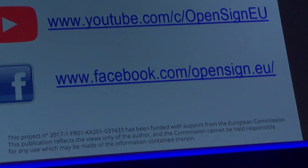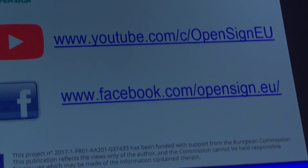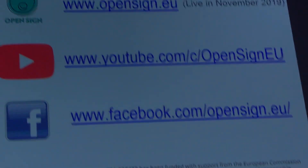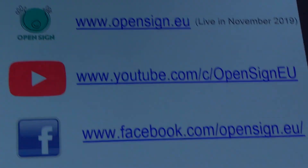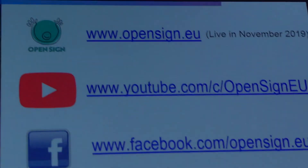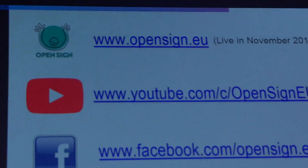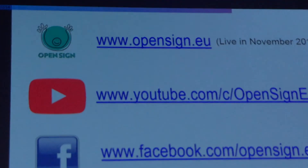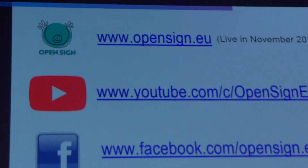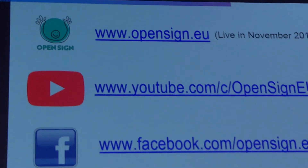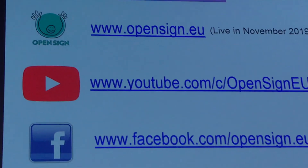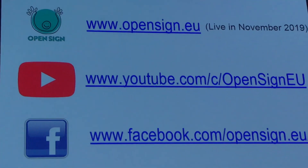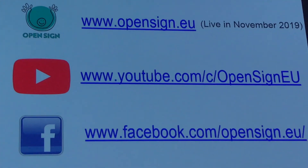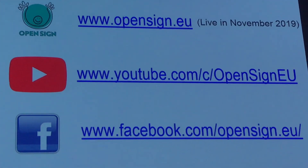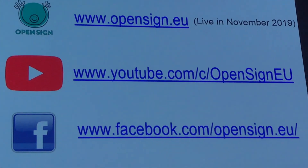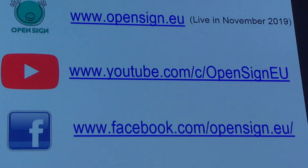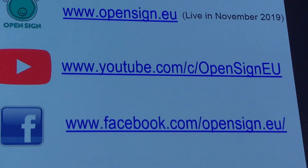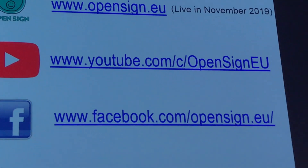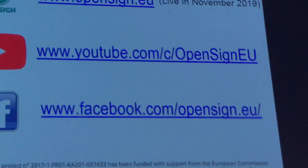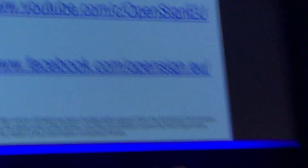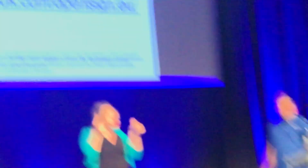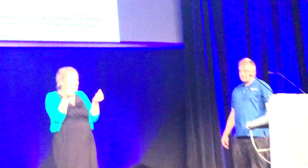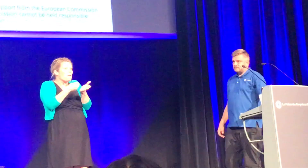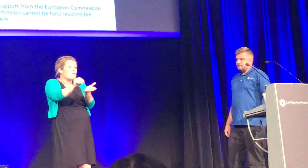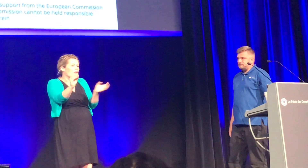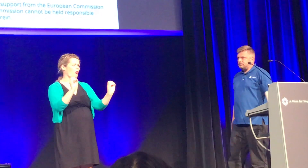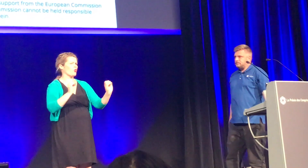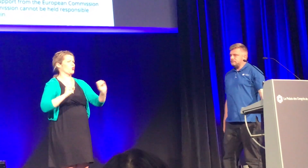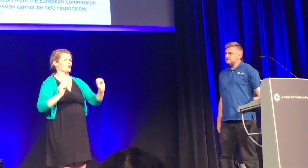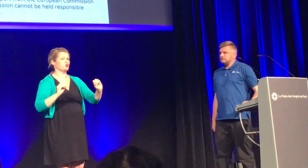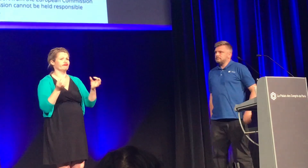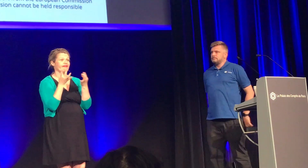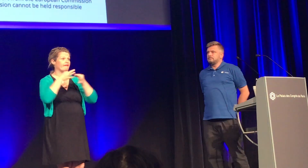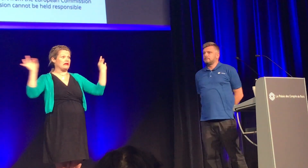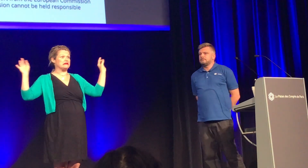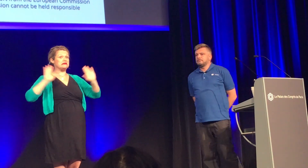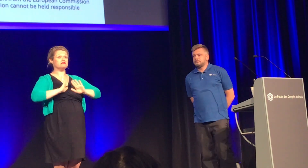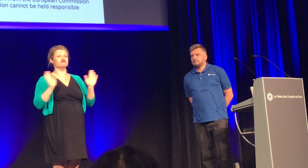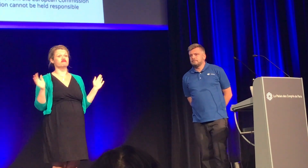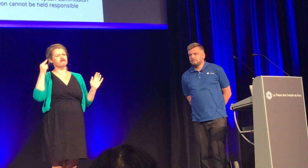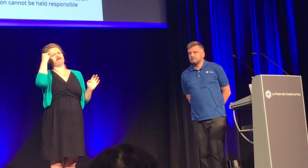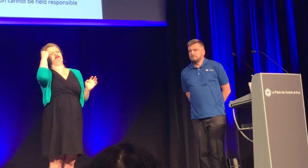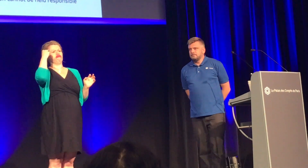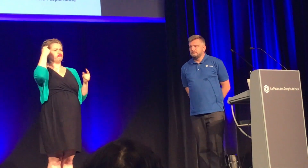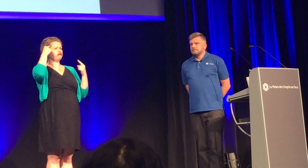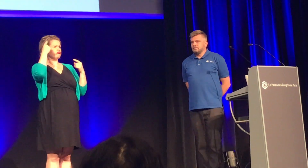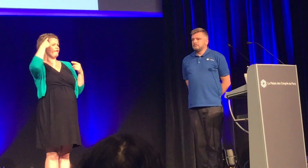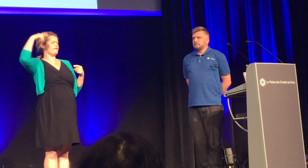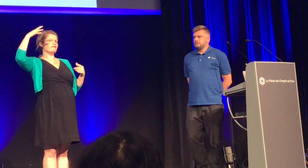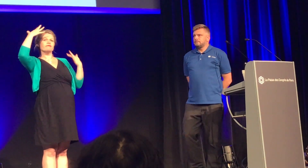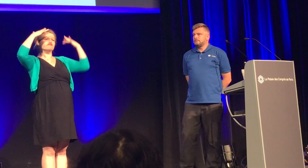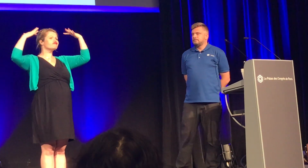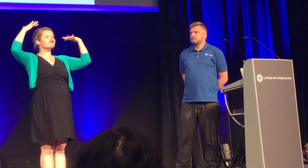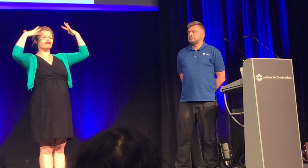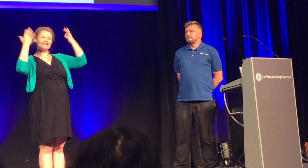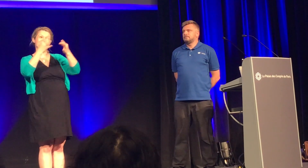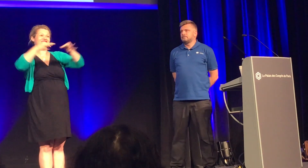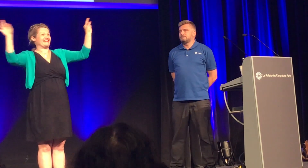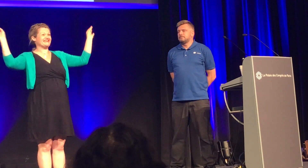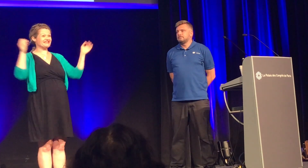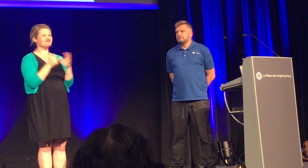And then if we were able to secure further funding, perhaps you can come on board and work with us as a partner. And we'll be making these resources freely available for